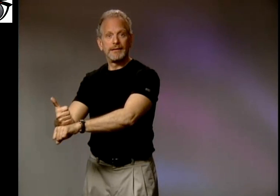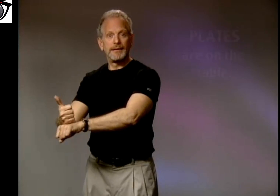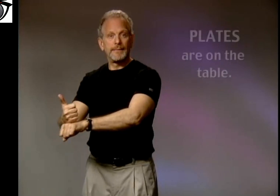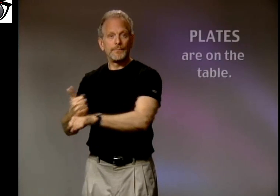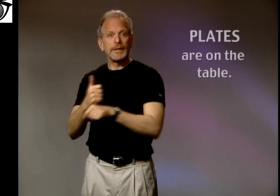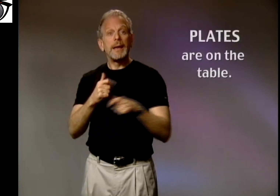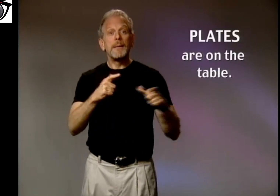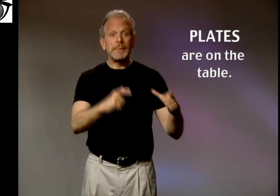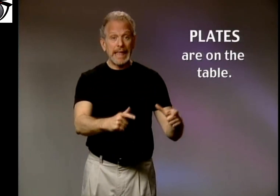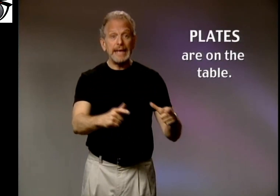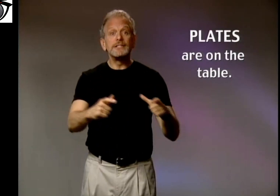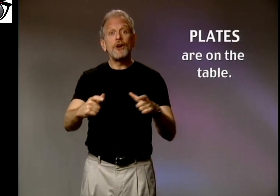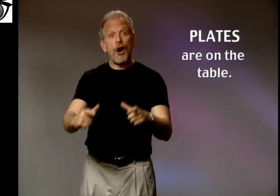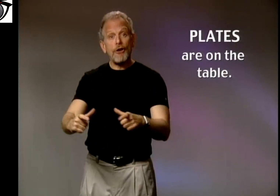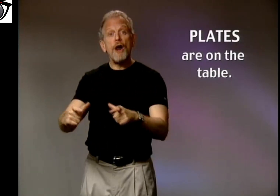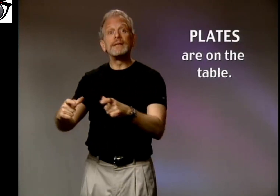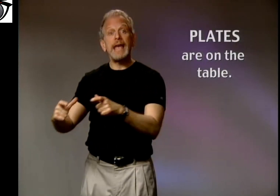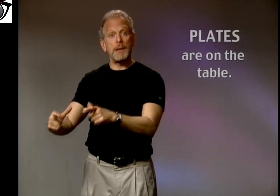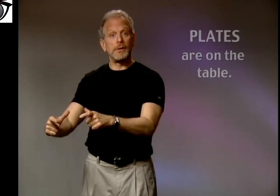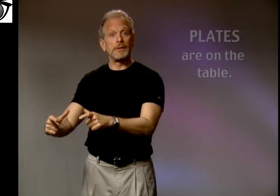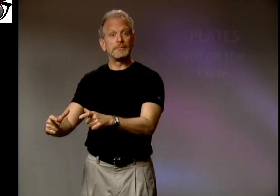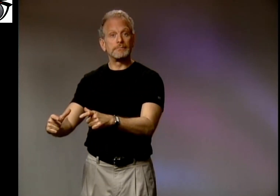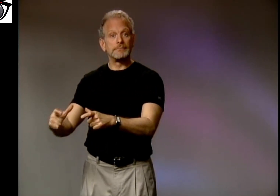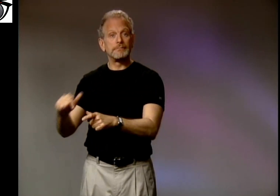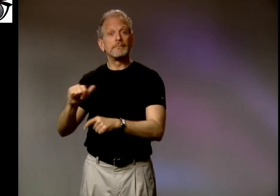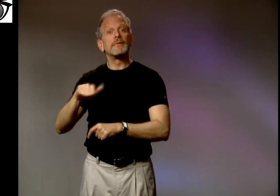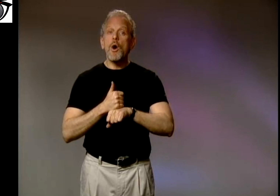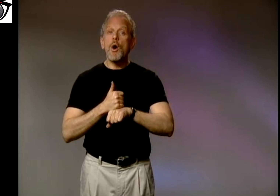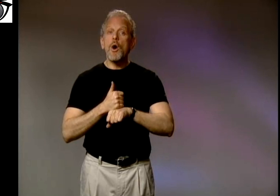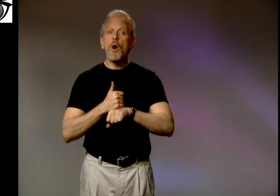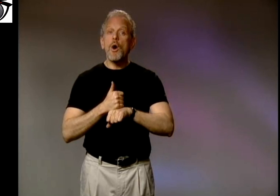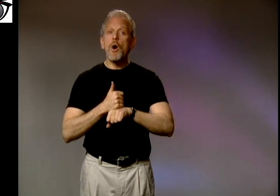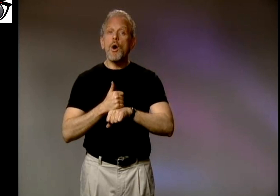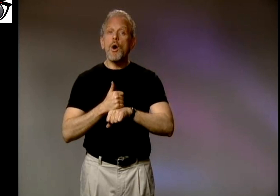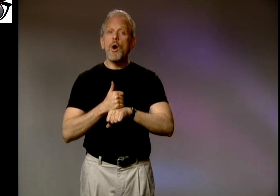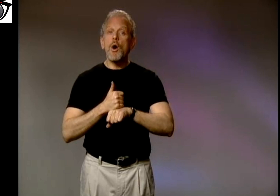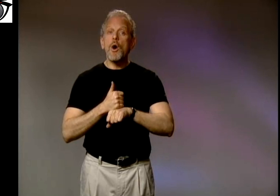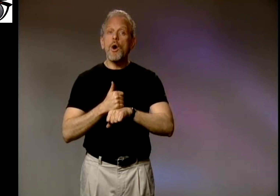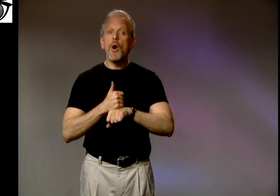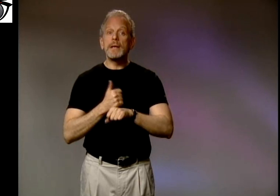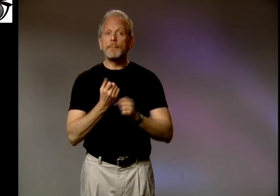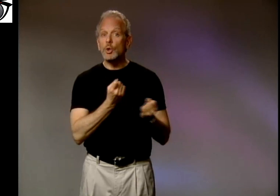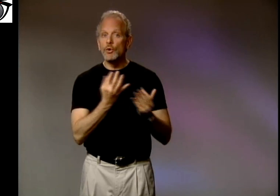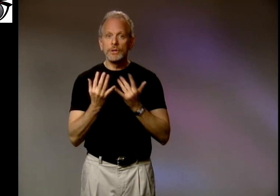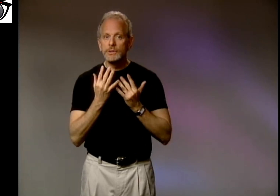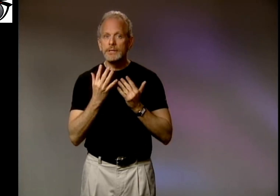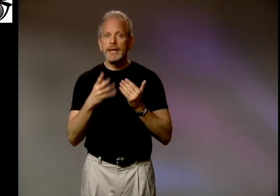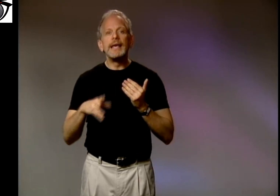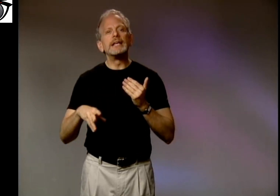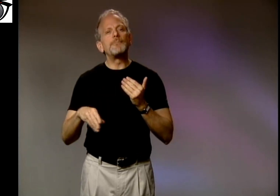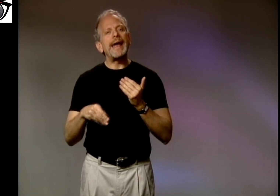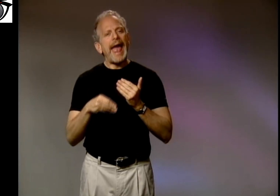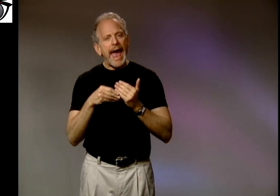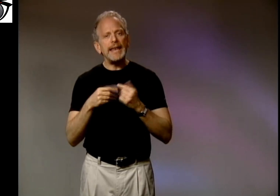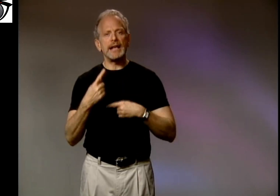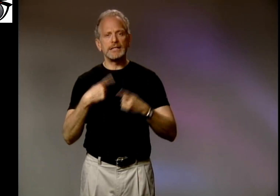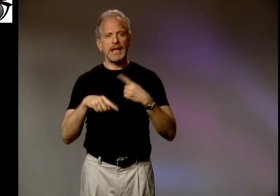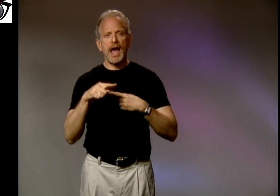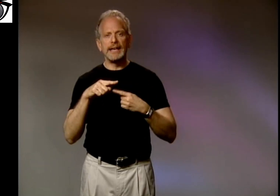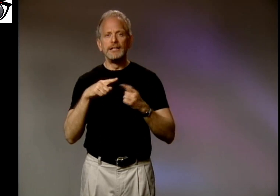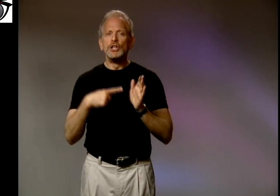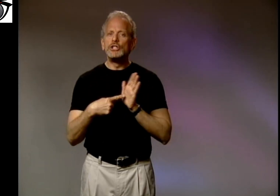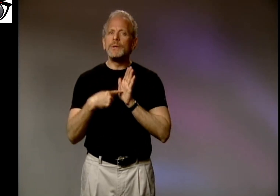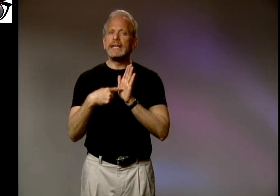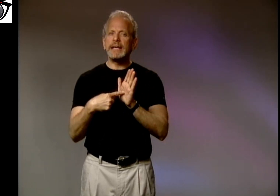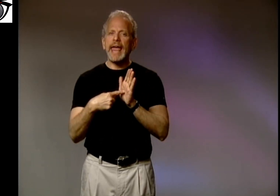placement. Plates are on the table. Another way of forming plurals is by adding